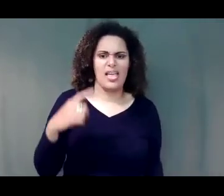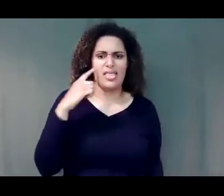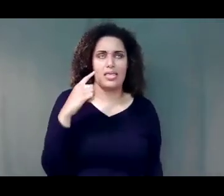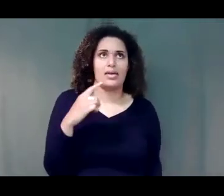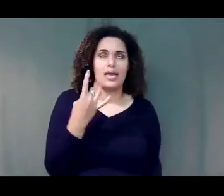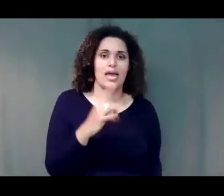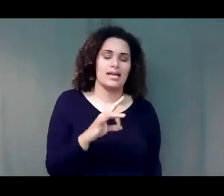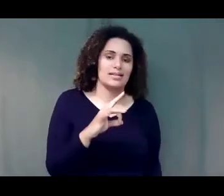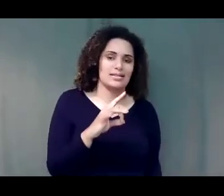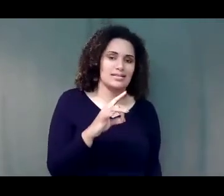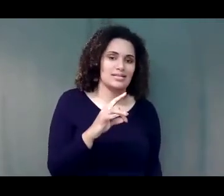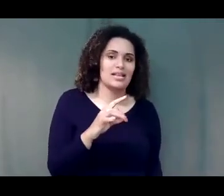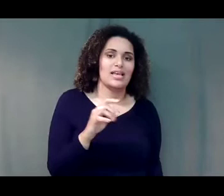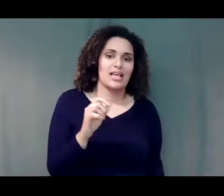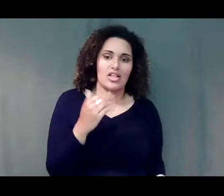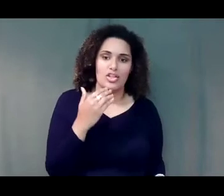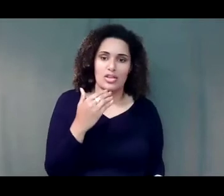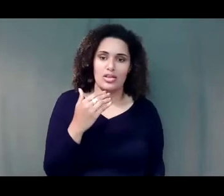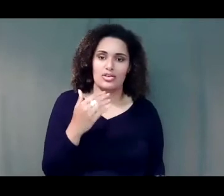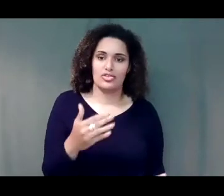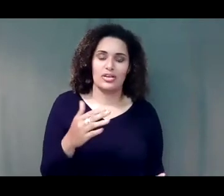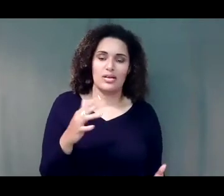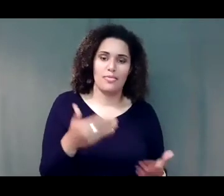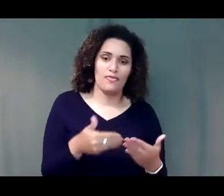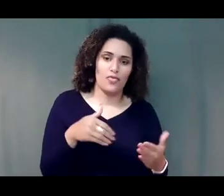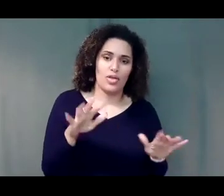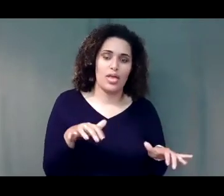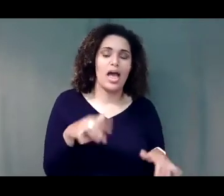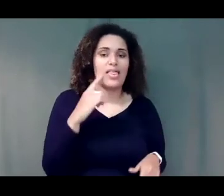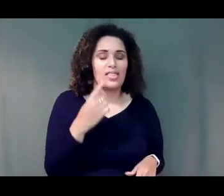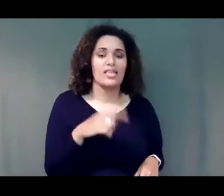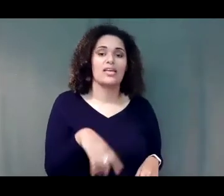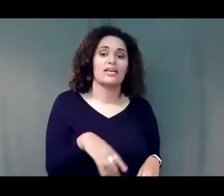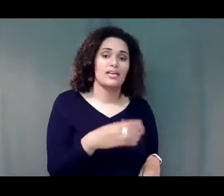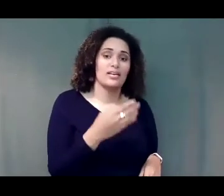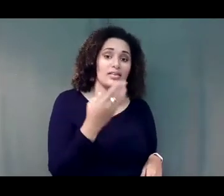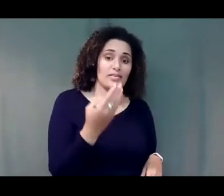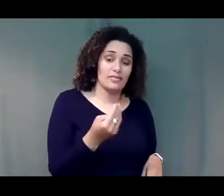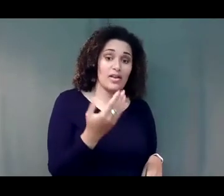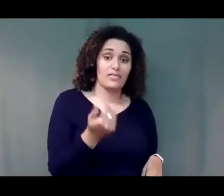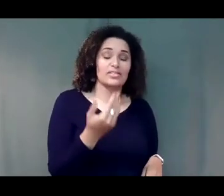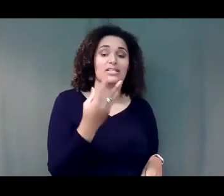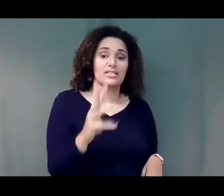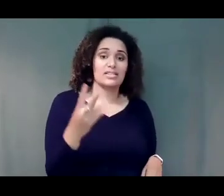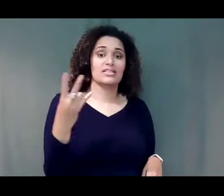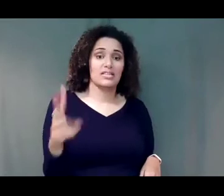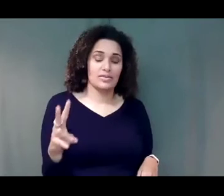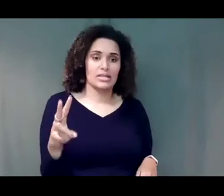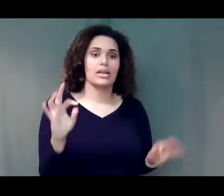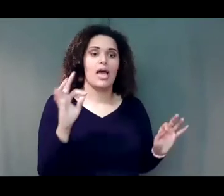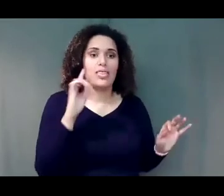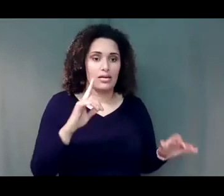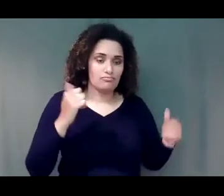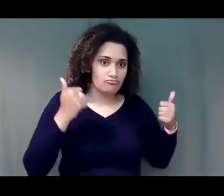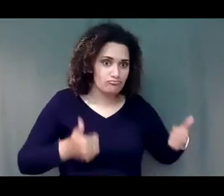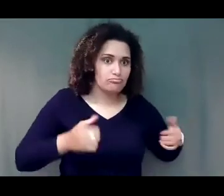18 doesn't really, 18 has a good set before the rain came. So I think it was 15, 16, 17. Where we've been adding the compost, we got it set, and we